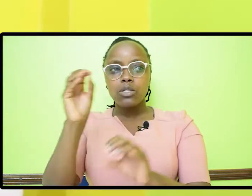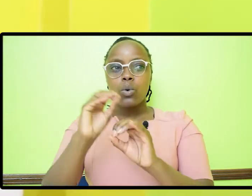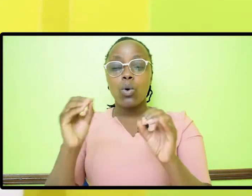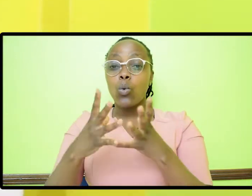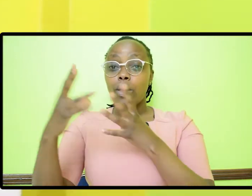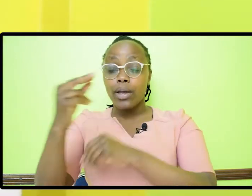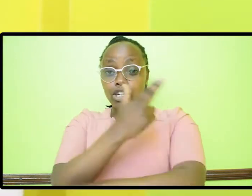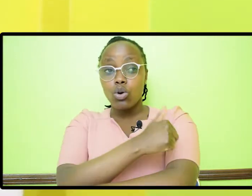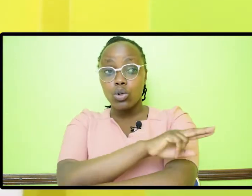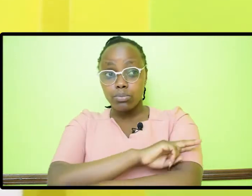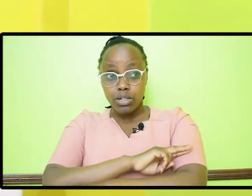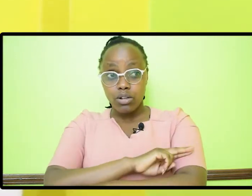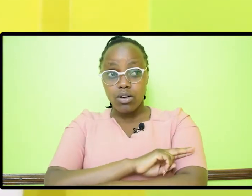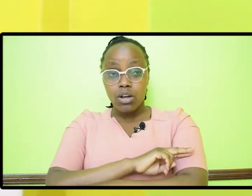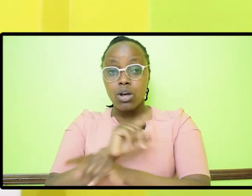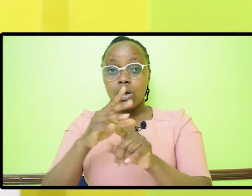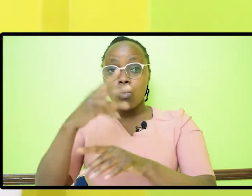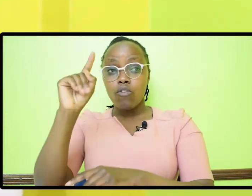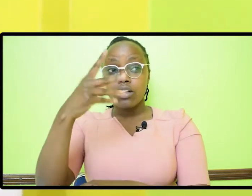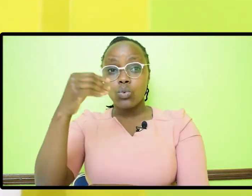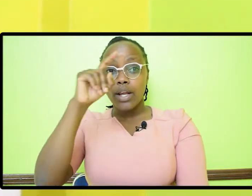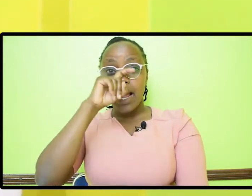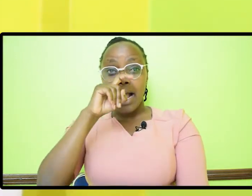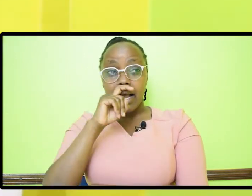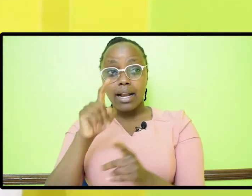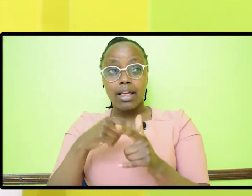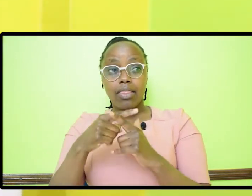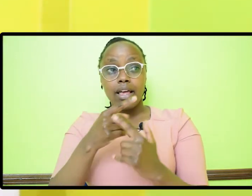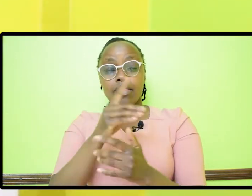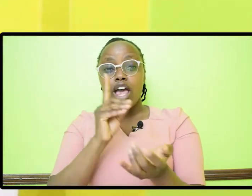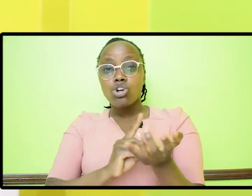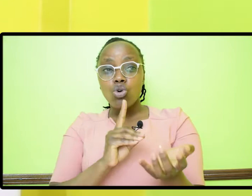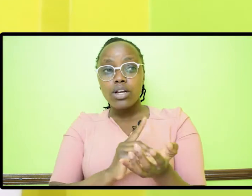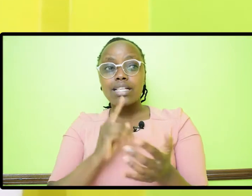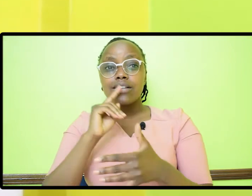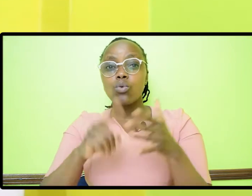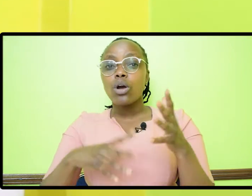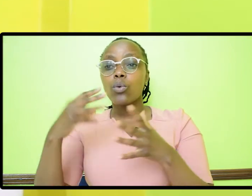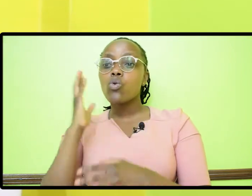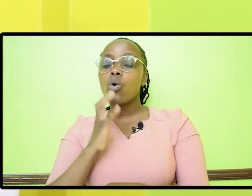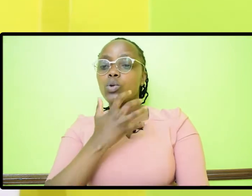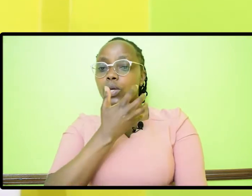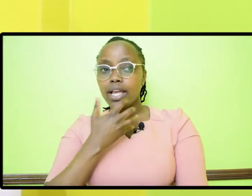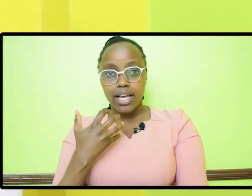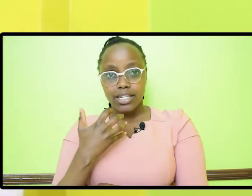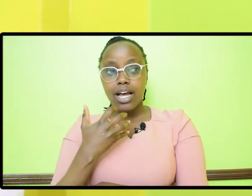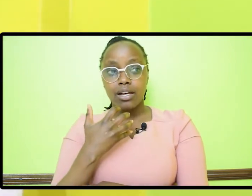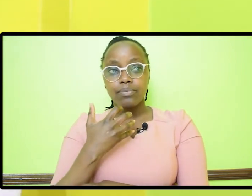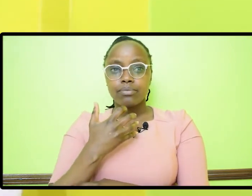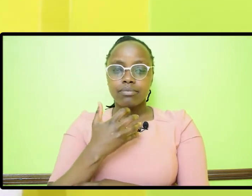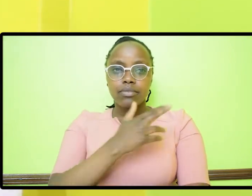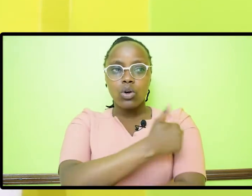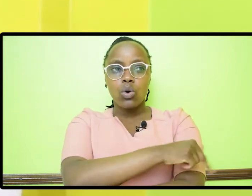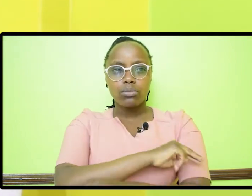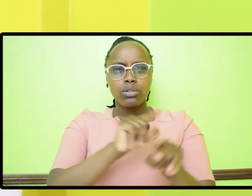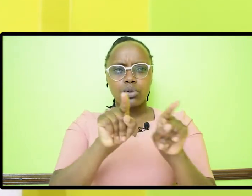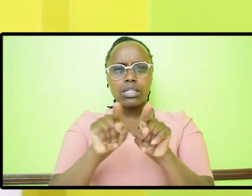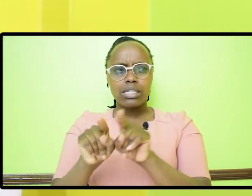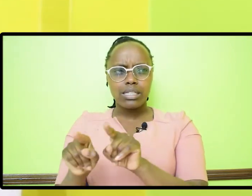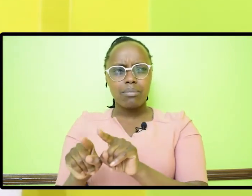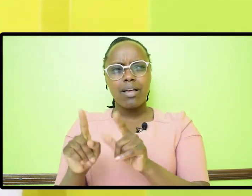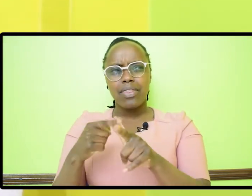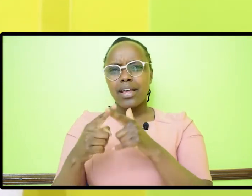the hospital? Okay. Yeah, we went to Aga Khan, and then the docs at Aga Khan told us to go to Kenyatta. So tukaenda